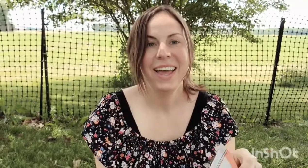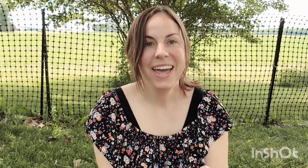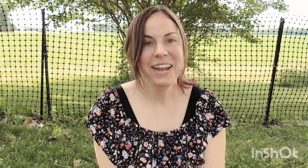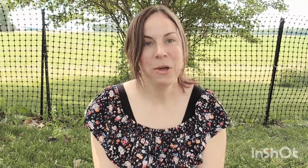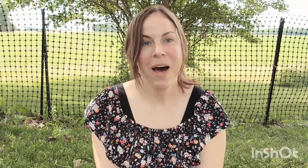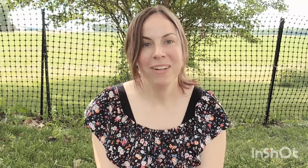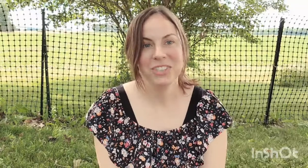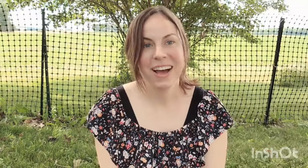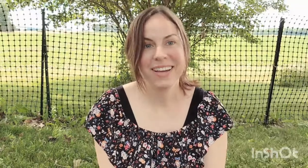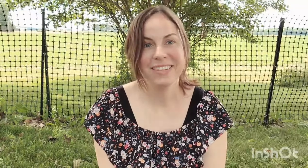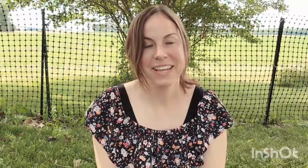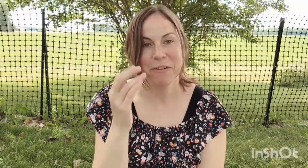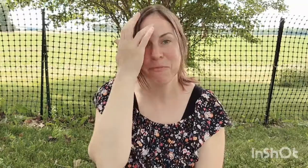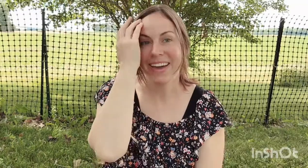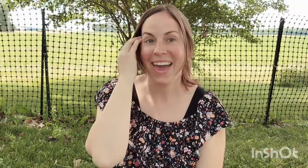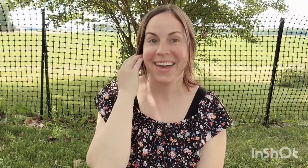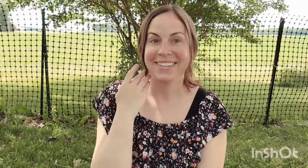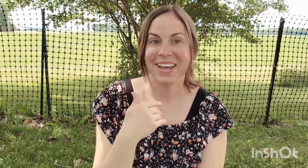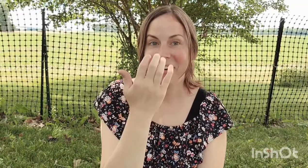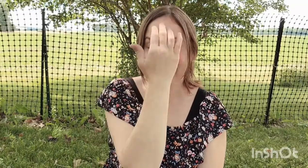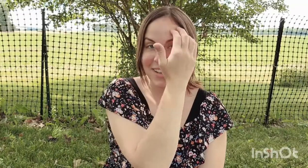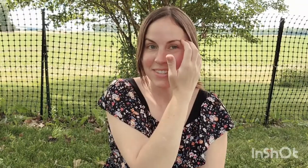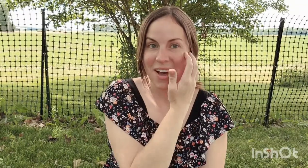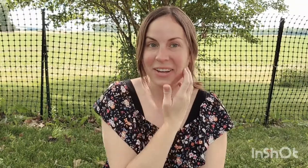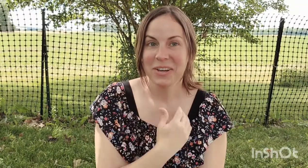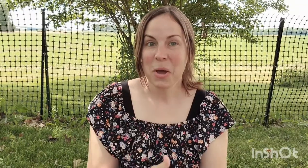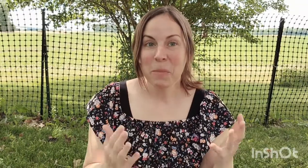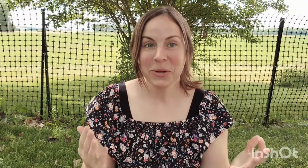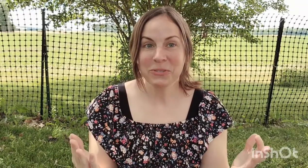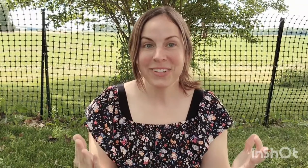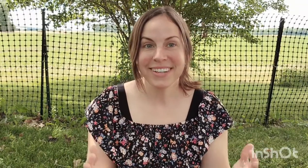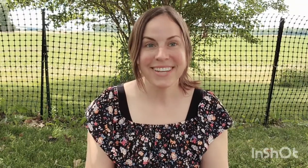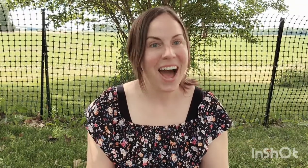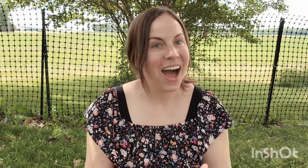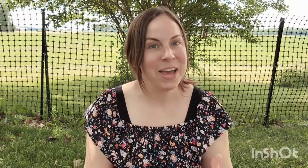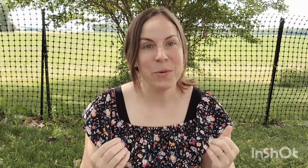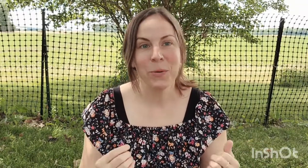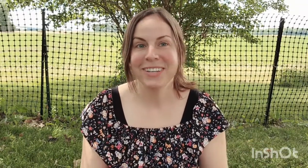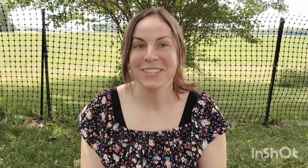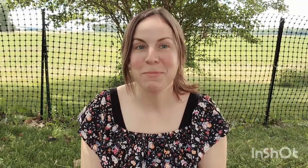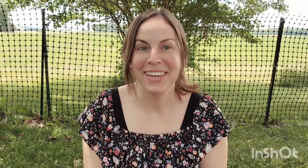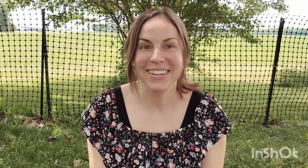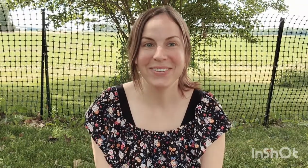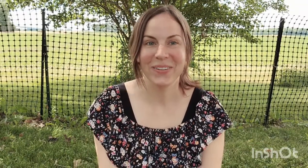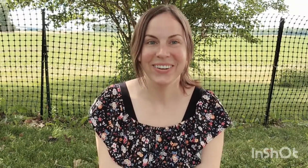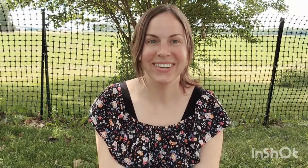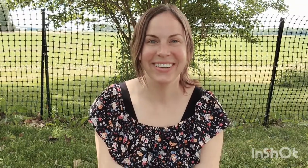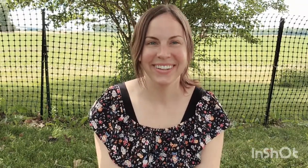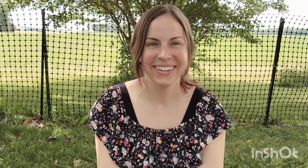And I apologize if my ASL is not perfect. I'm only just beginning to learn.